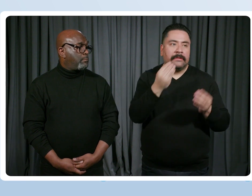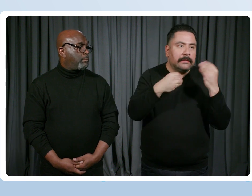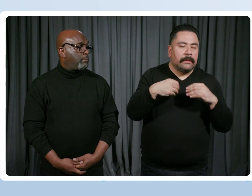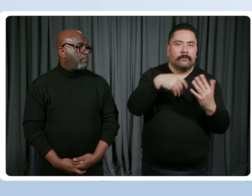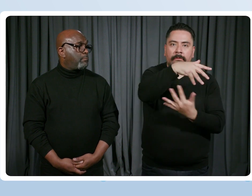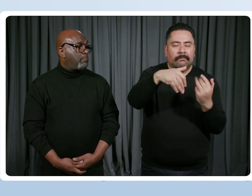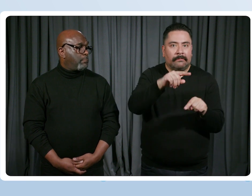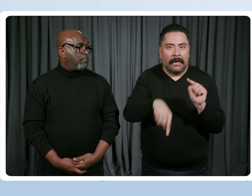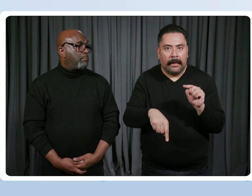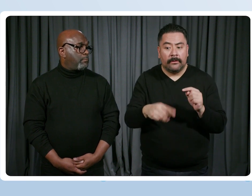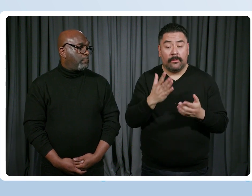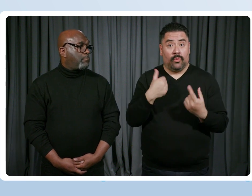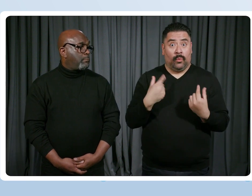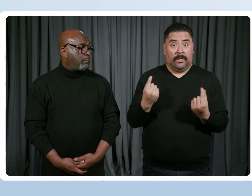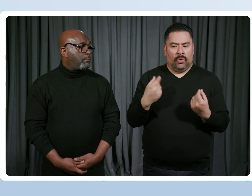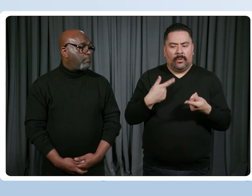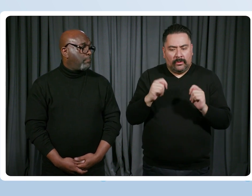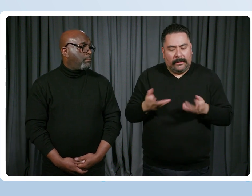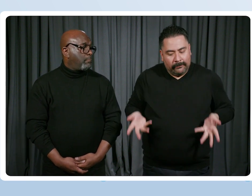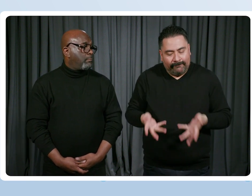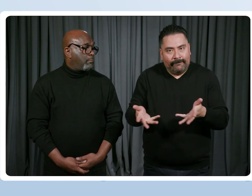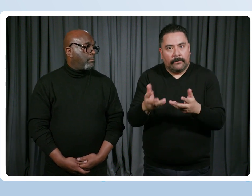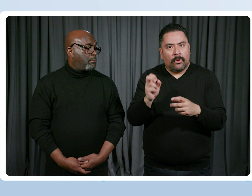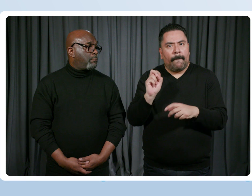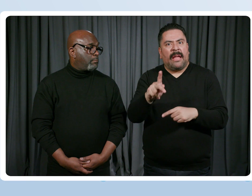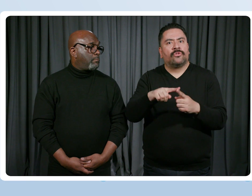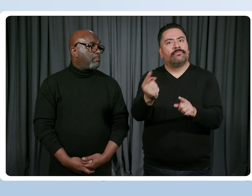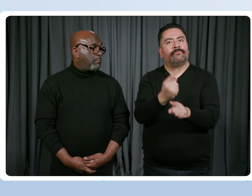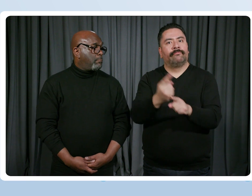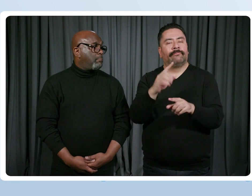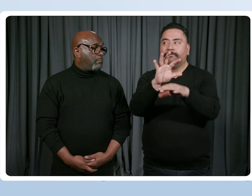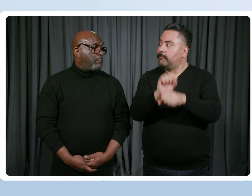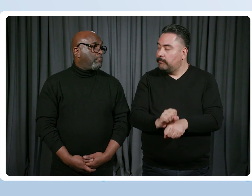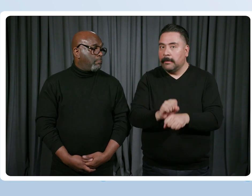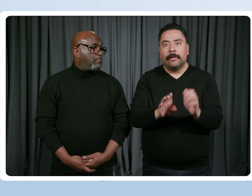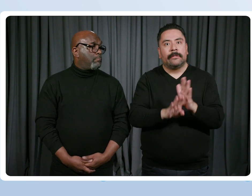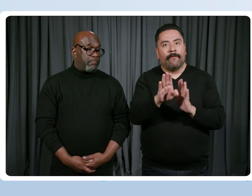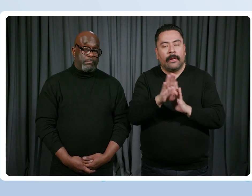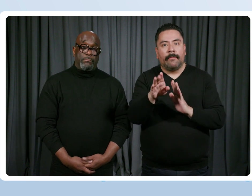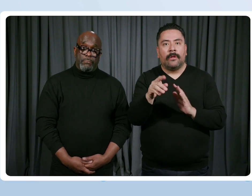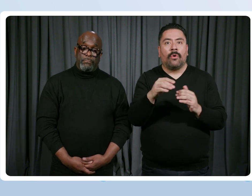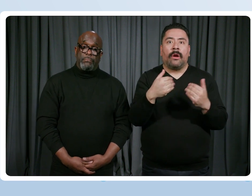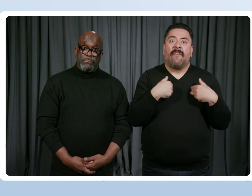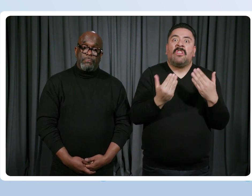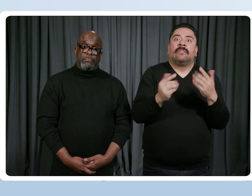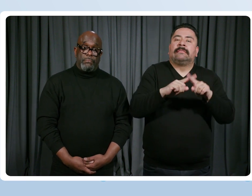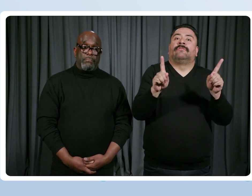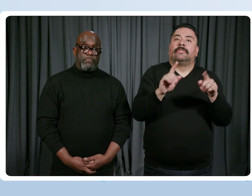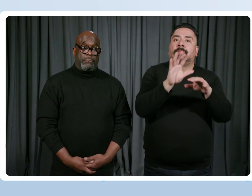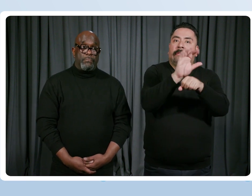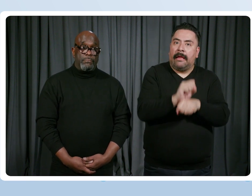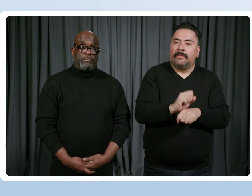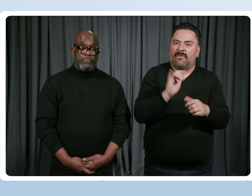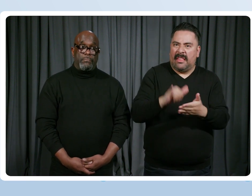so part of the work that we do is helping people get back into those daily routines and developing or redeveloping habits for that. A lot of the